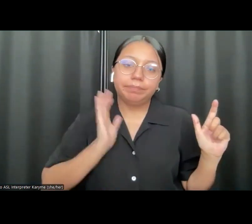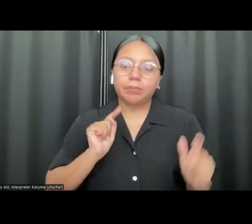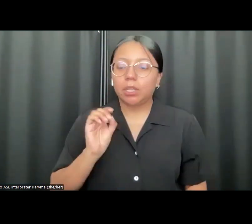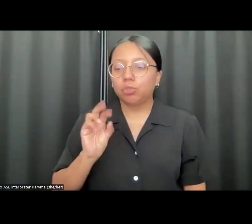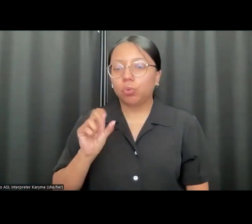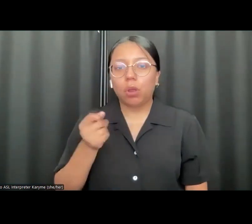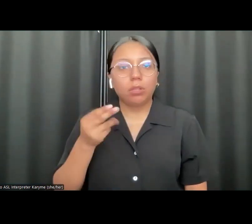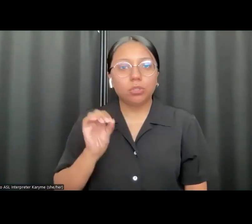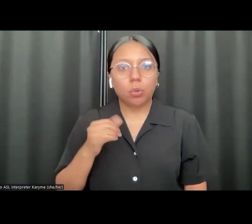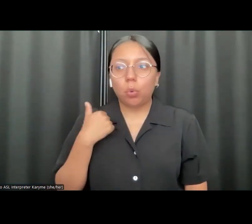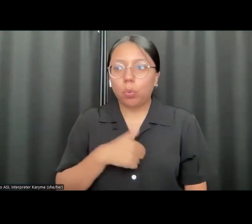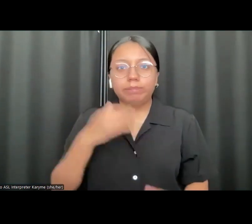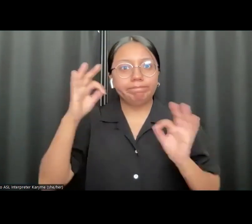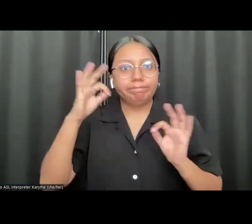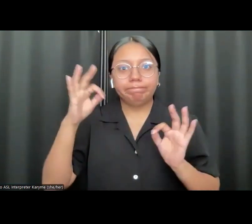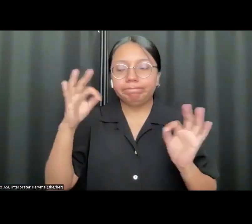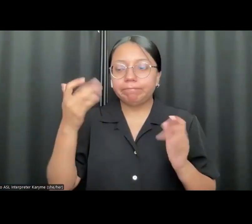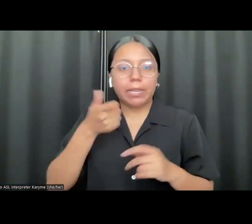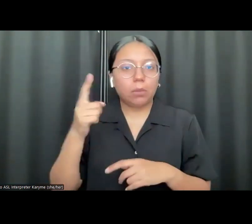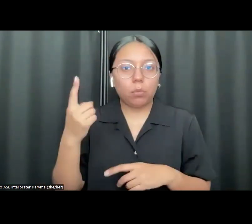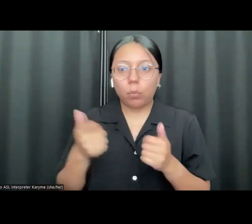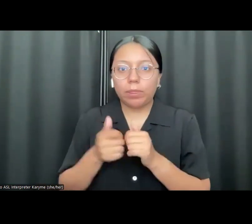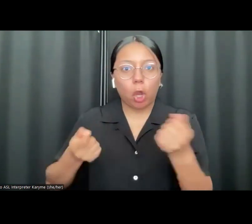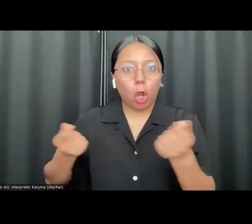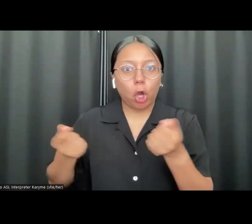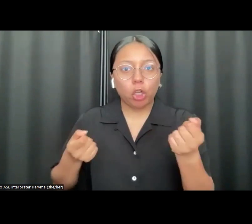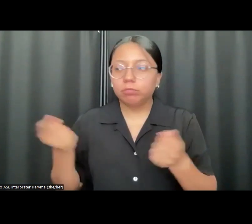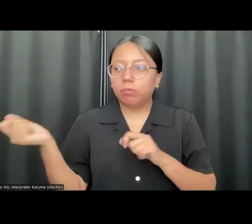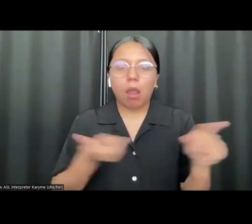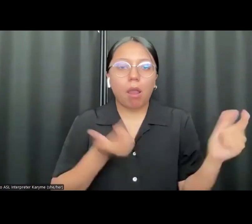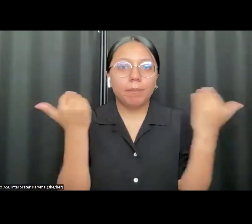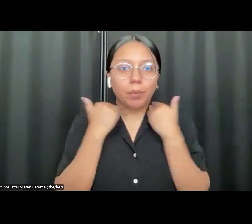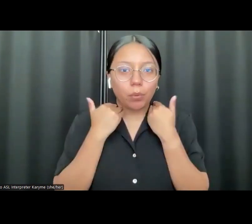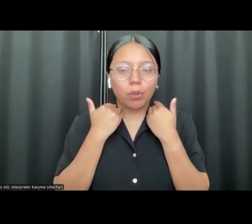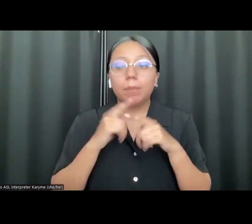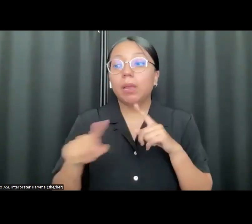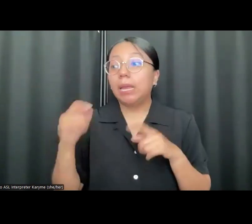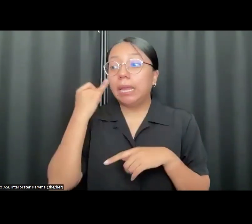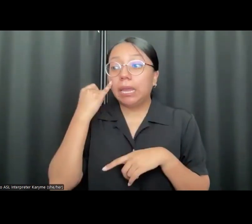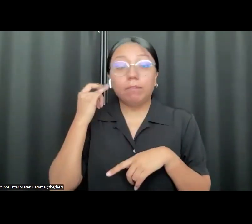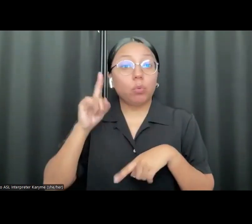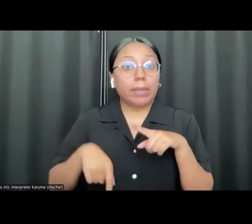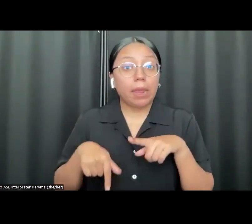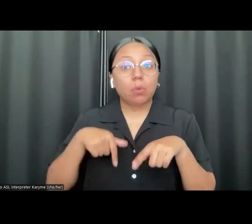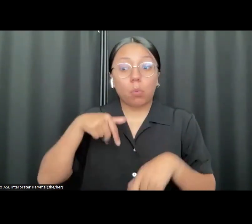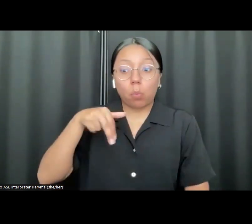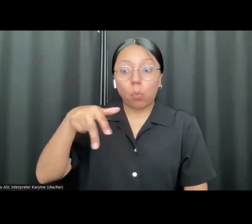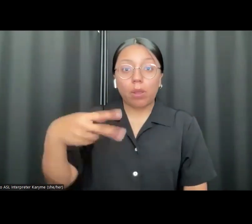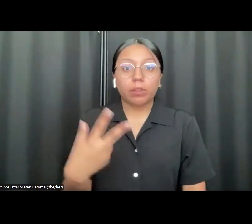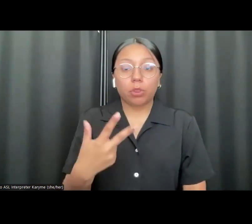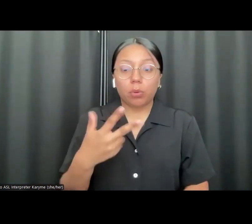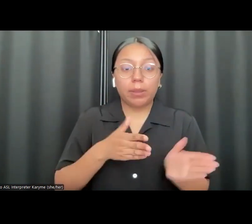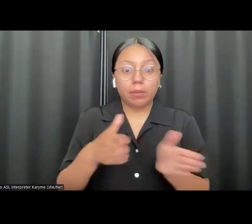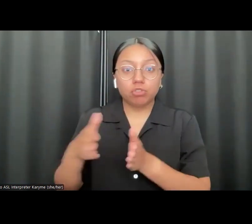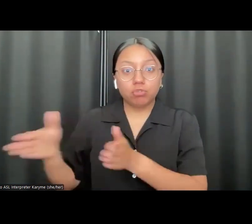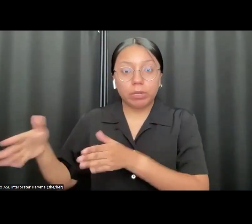anyone with cars, right? Because we were all broke. But we were like, if you can't walk the 3 blocks and you're ambulatory, or if you're a chair user, we've